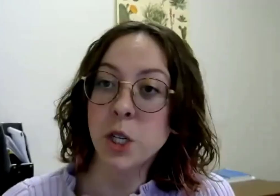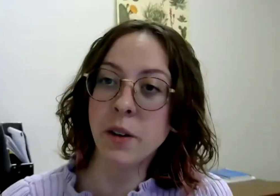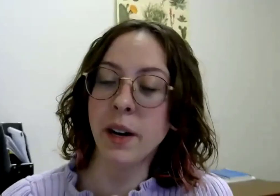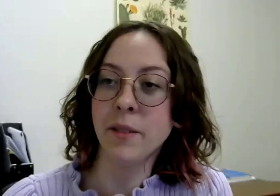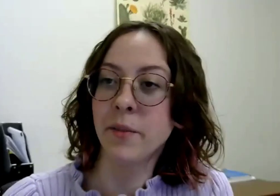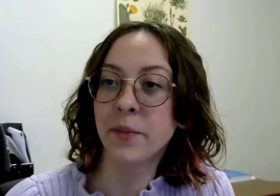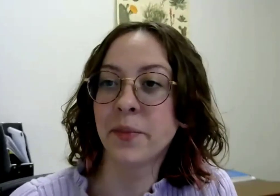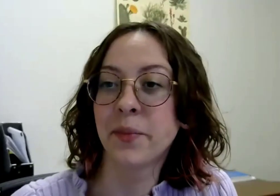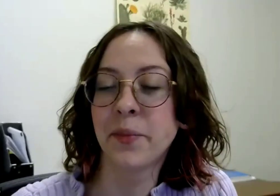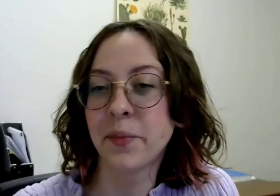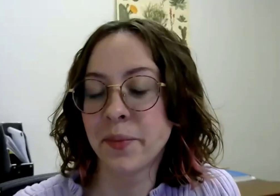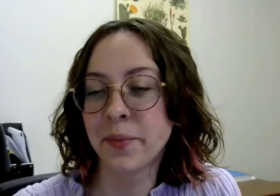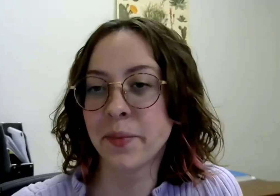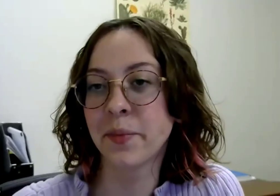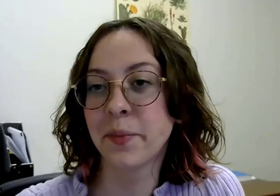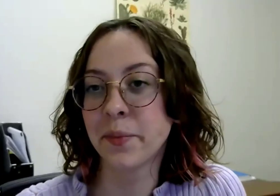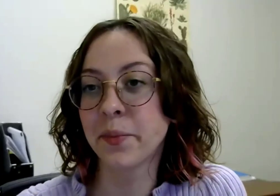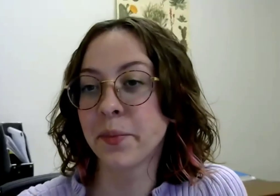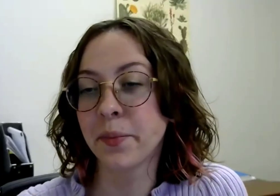Thank you for sharing.